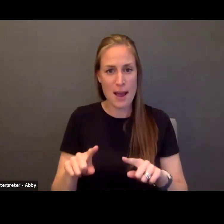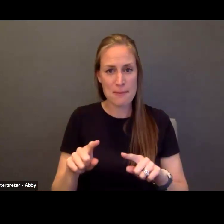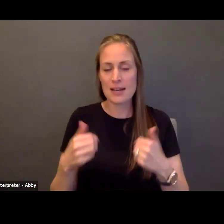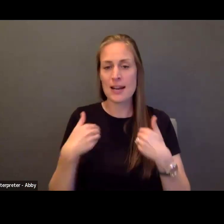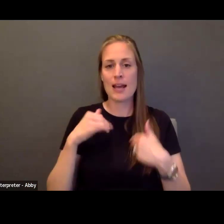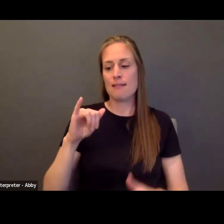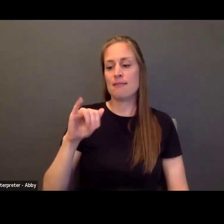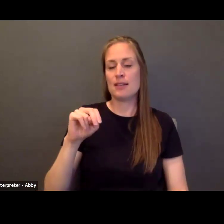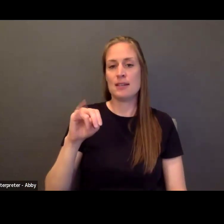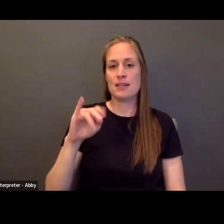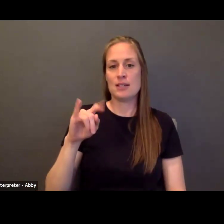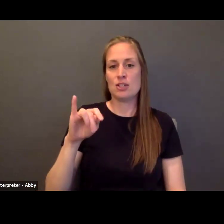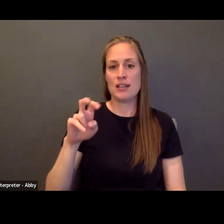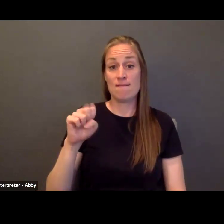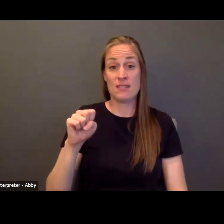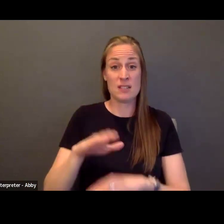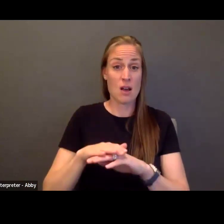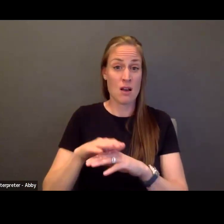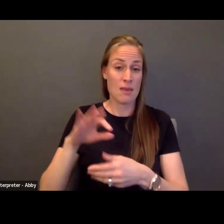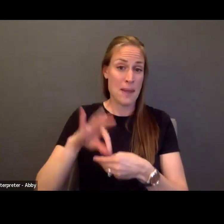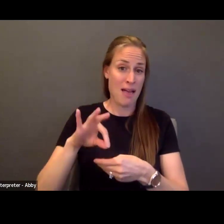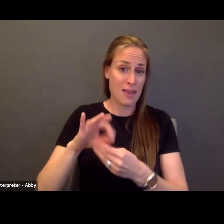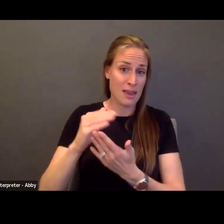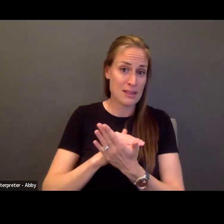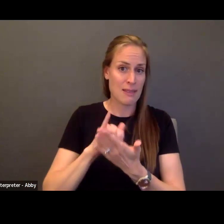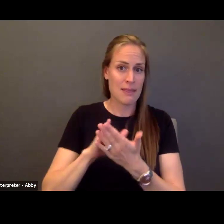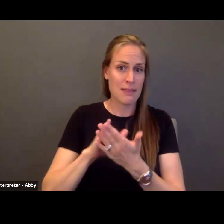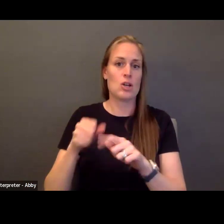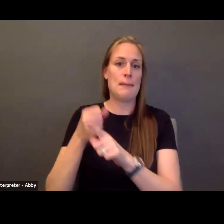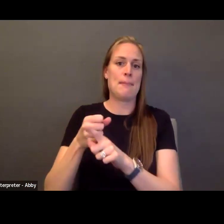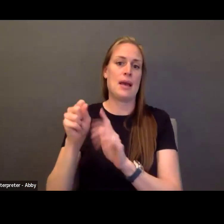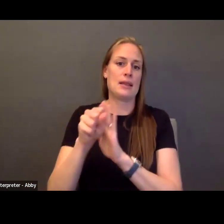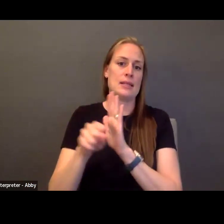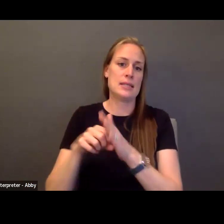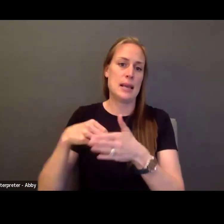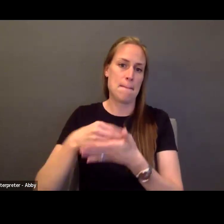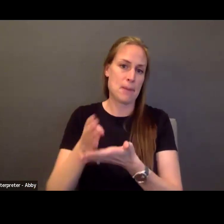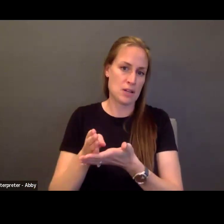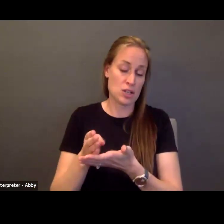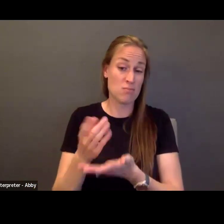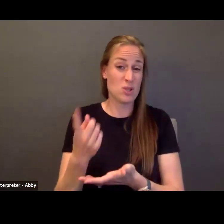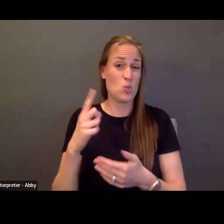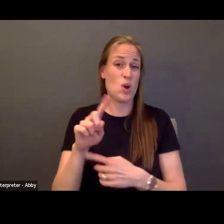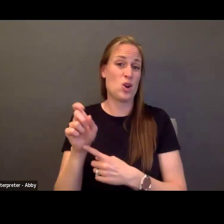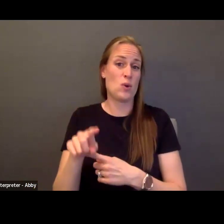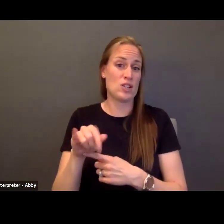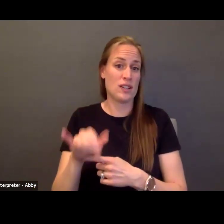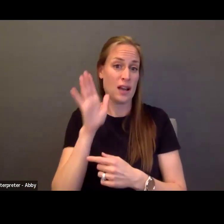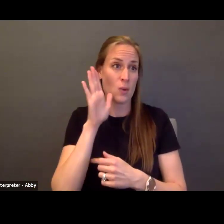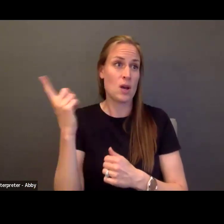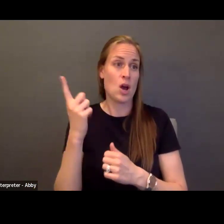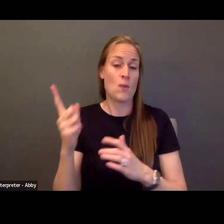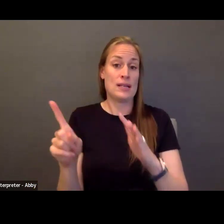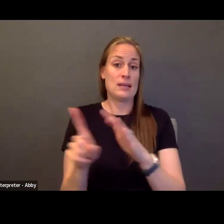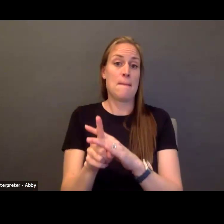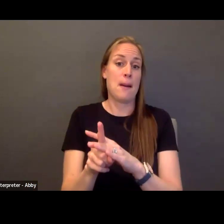on the ballot that could really have a big impact on the state budget. So one question that will always come up is